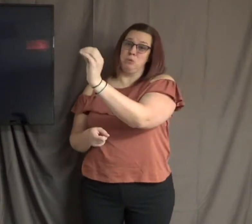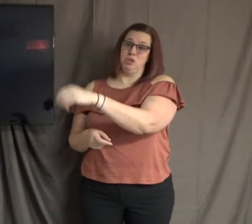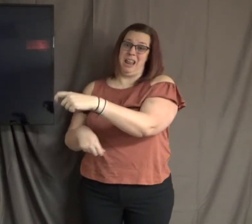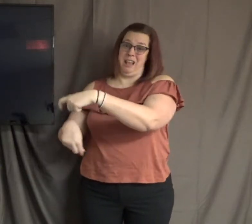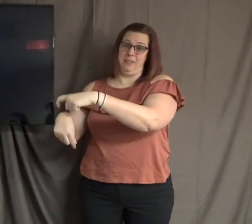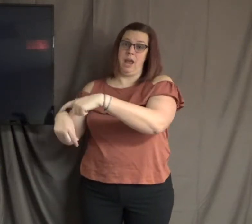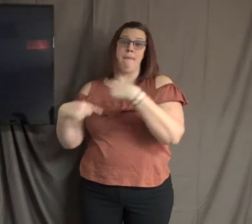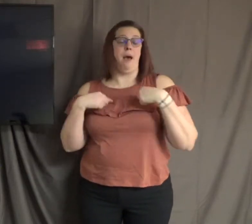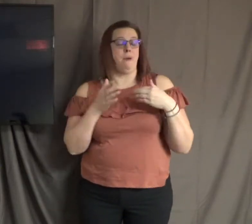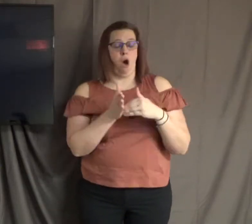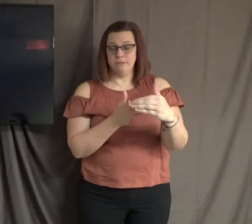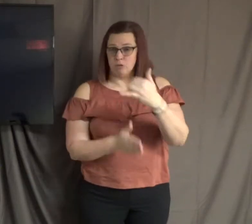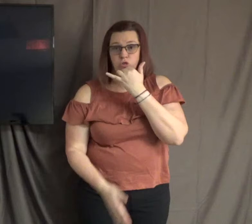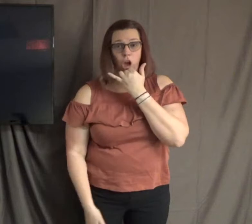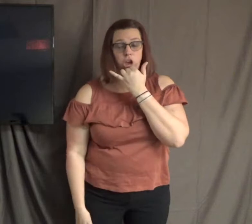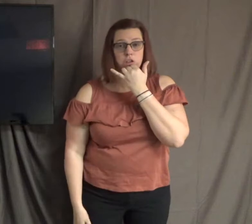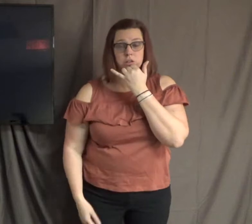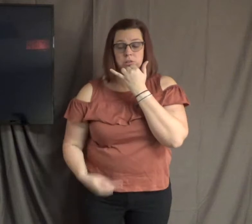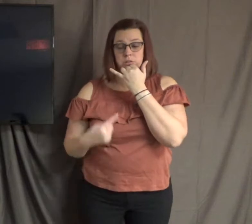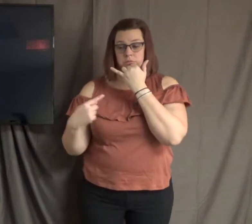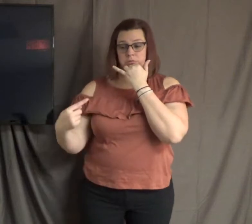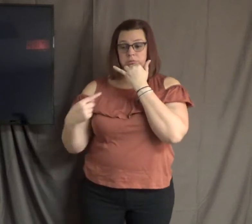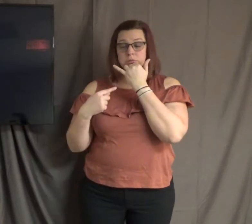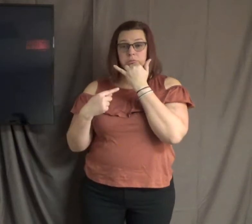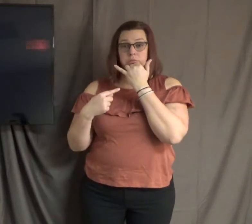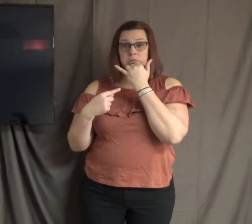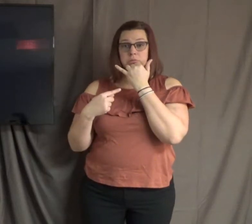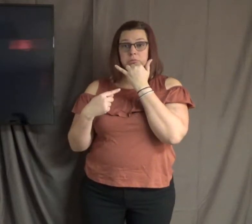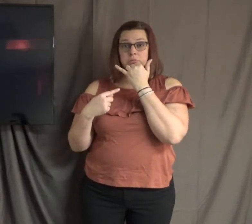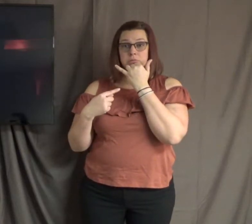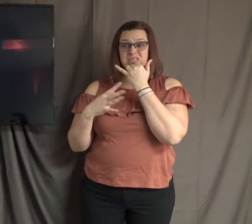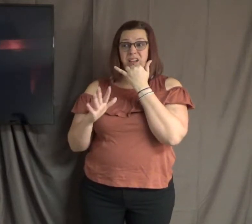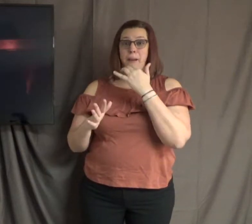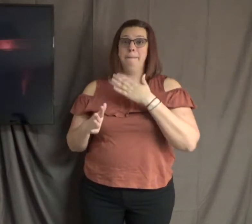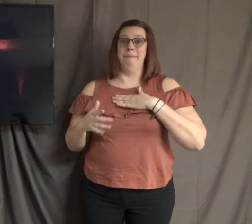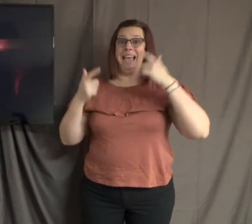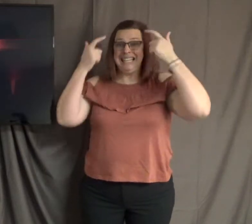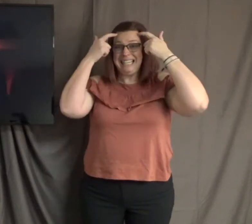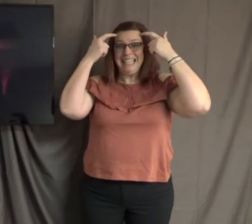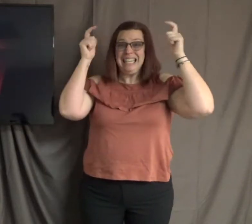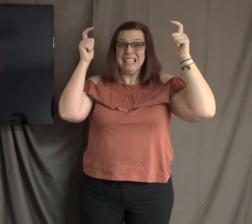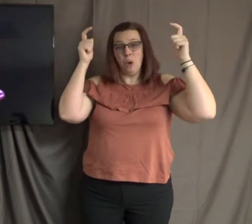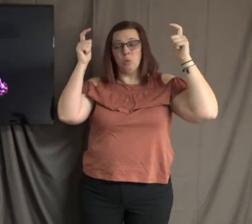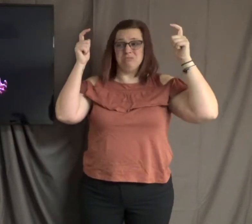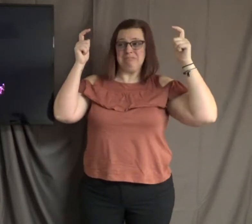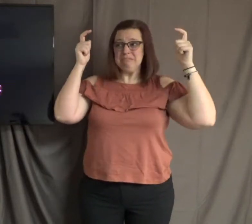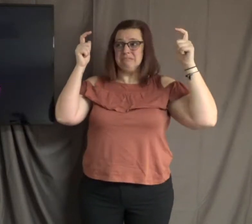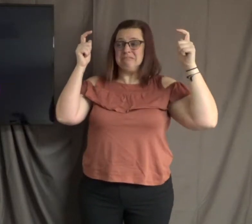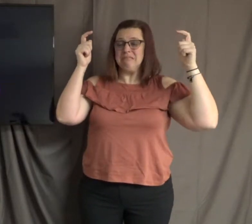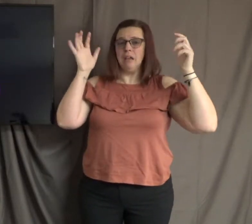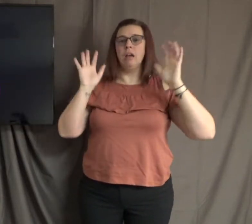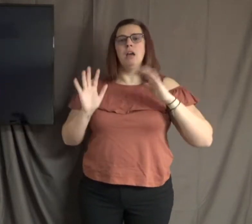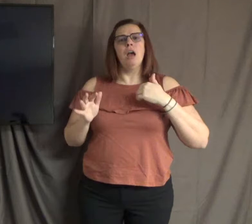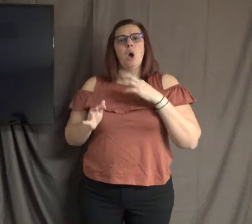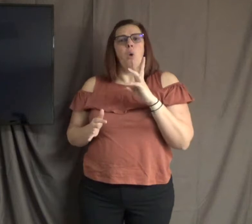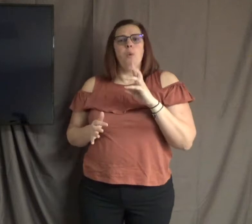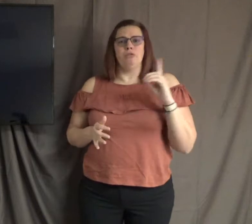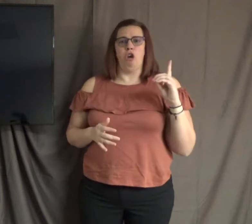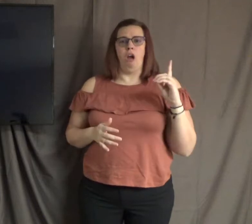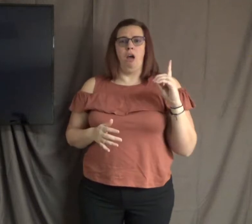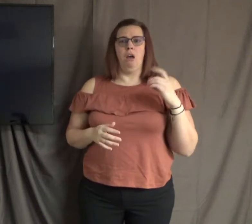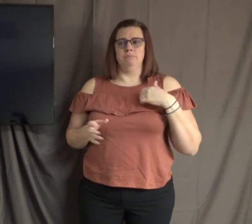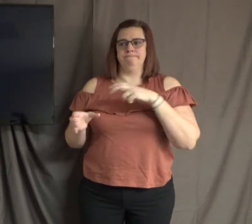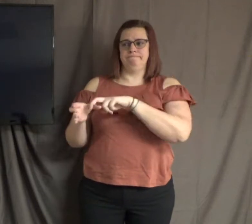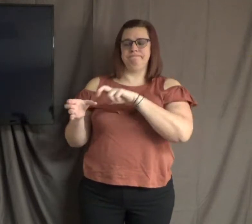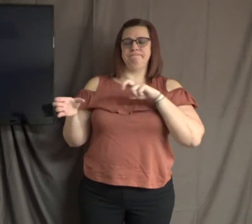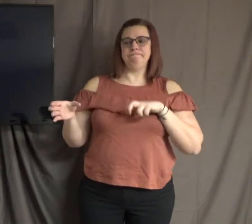wrong. And it goes on another way. And sometimes my ego's a little bruised by that. So what do? I withdraw. I stand away